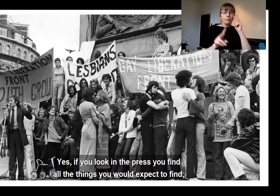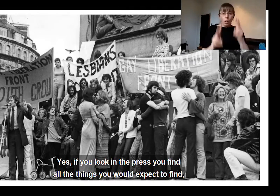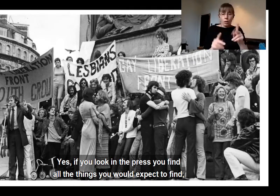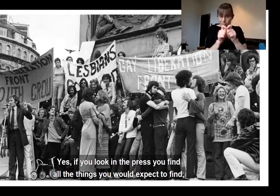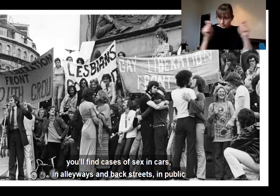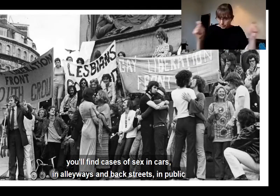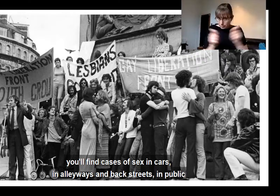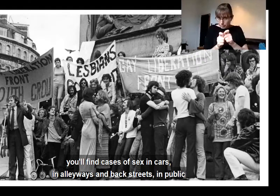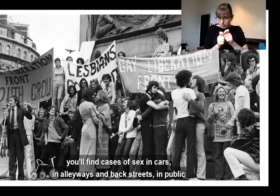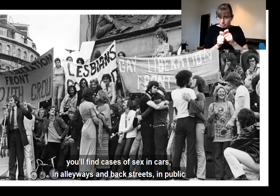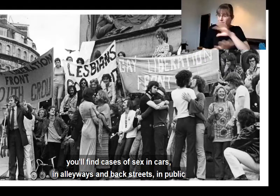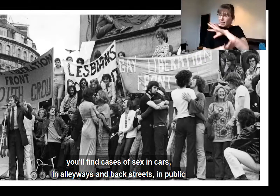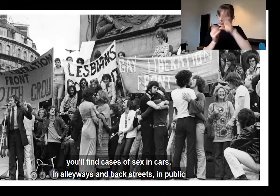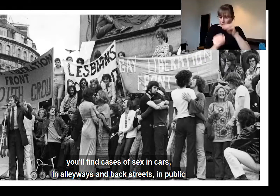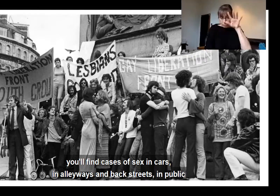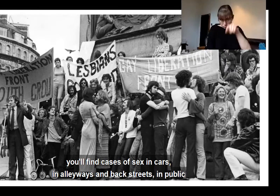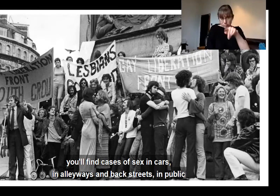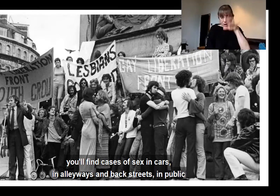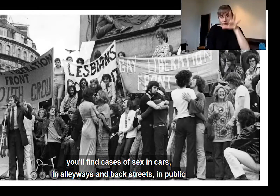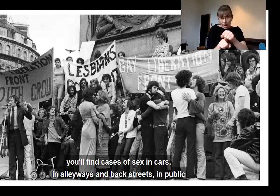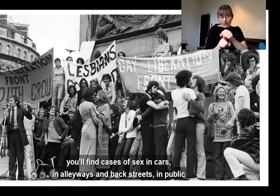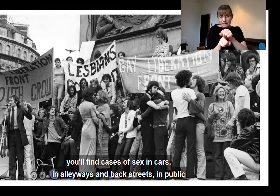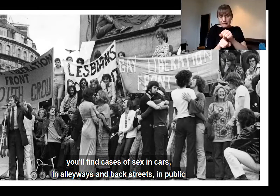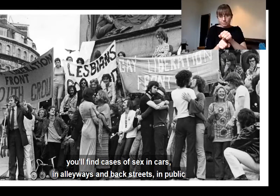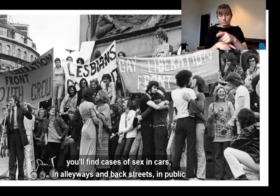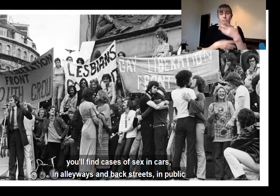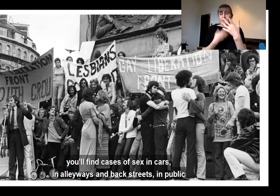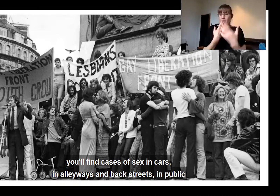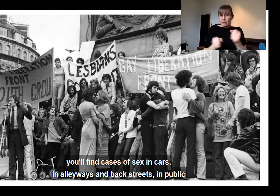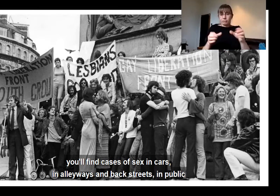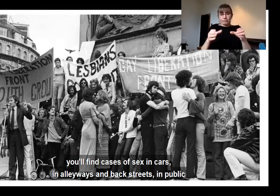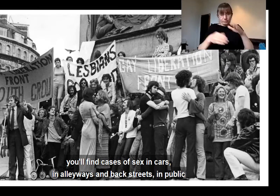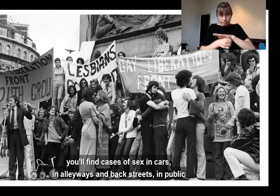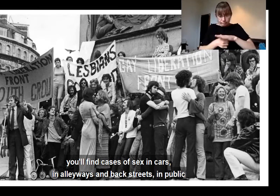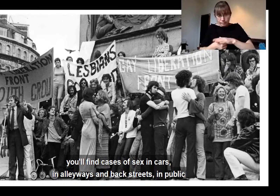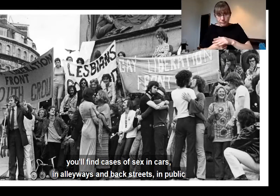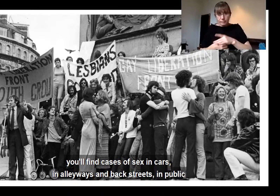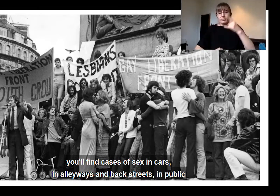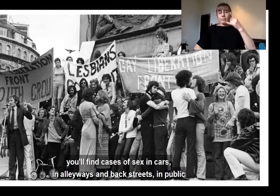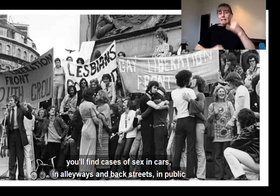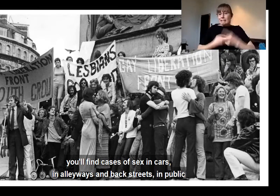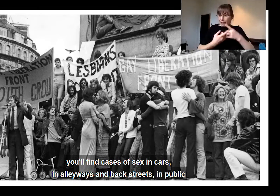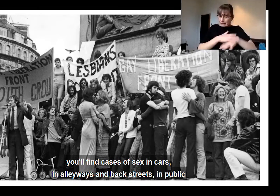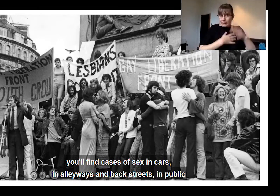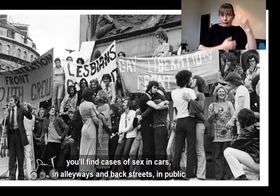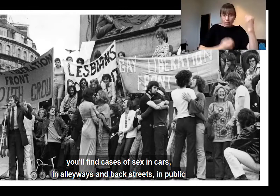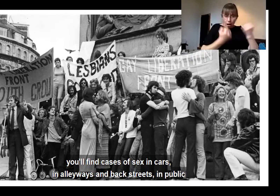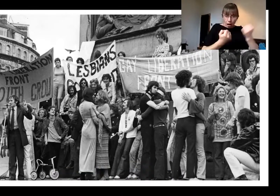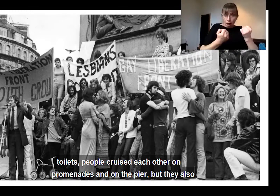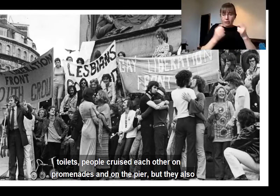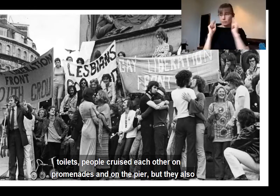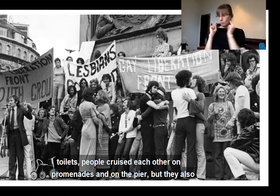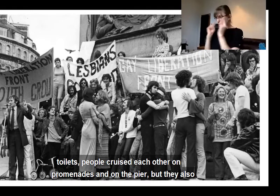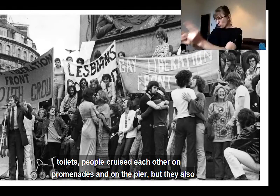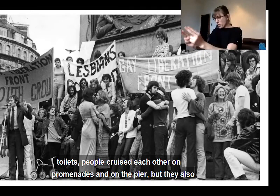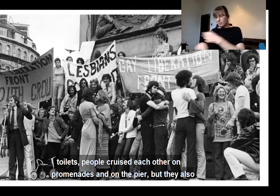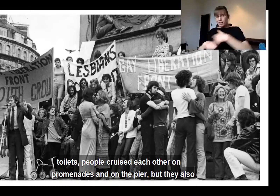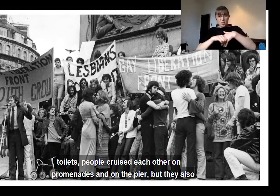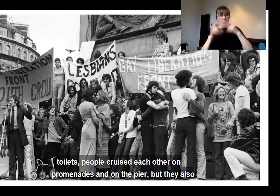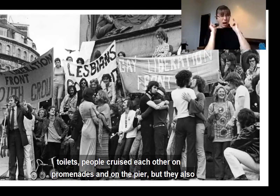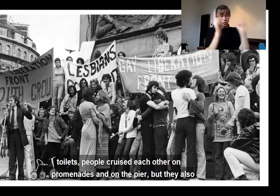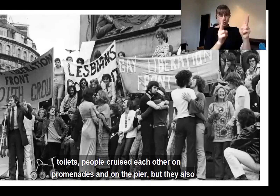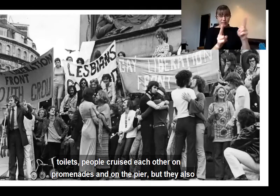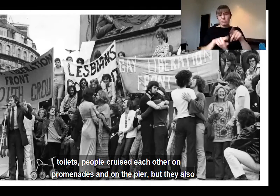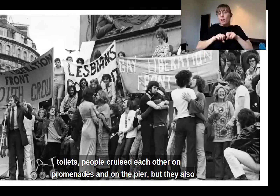find all the things you would expect to find. You'll find cases of sex in cars, in alleyways, in back streets, in public